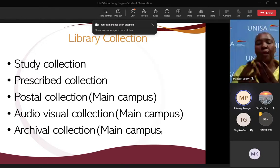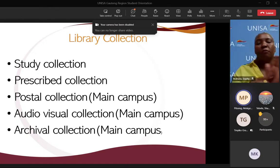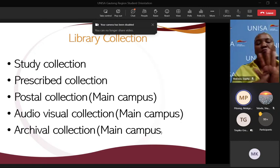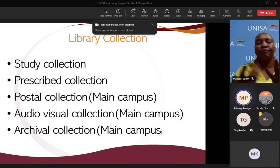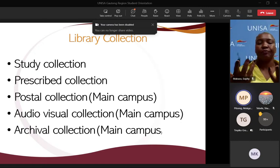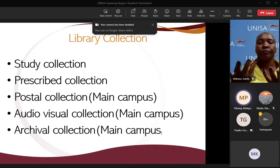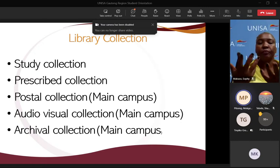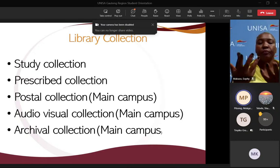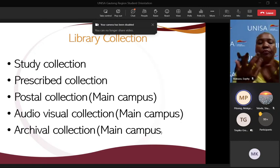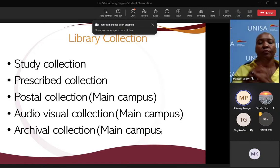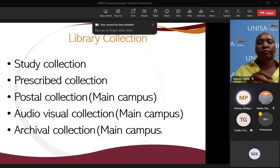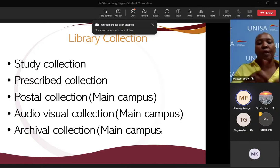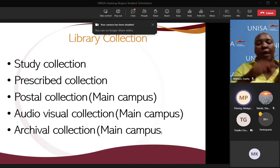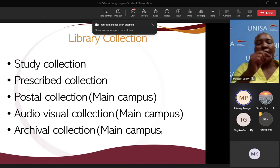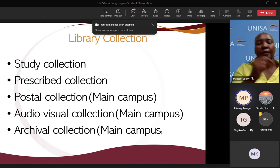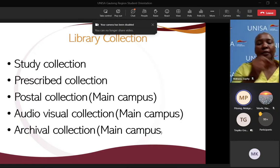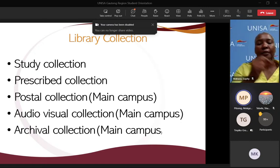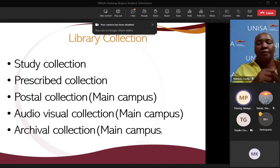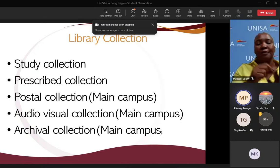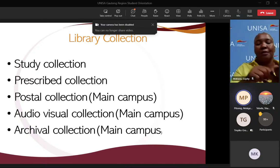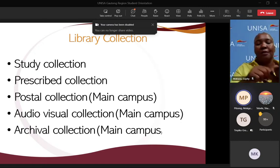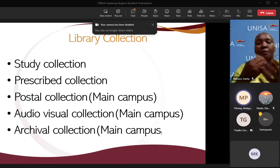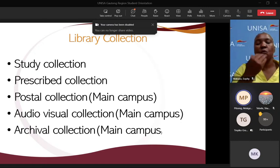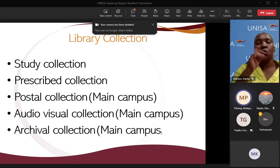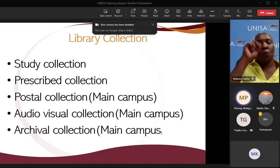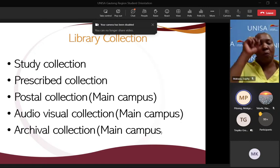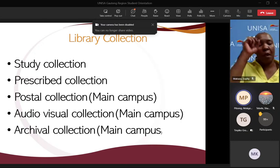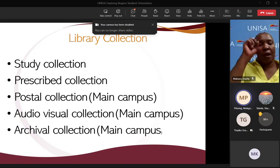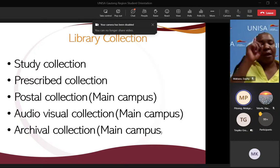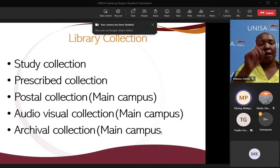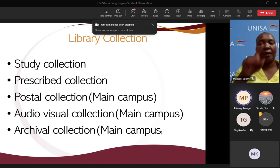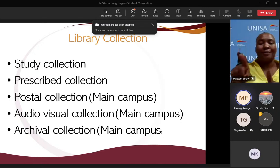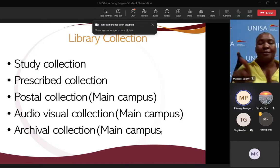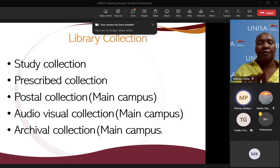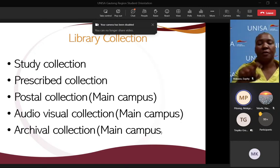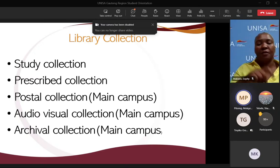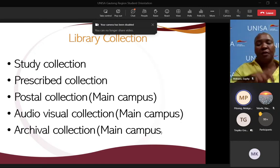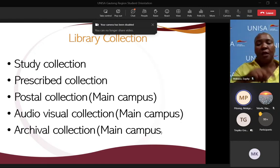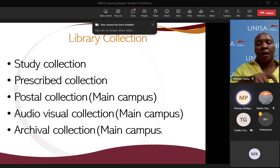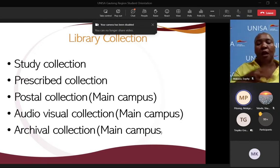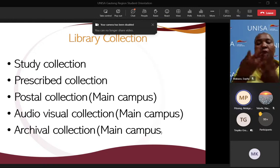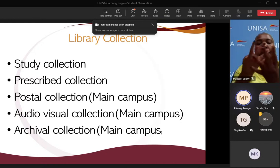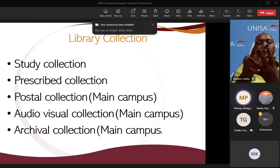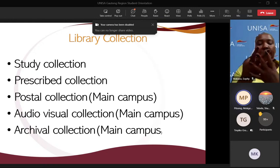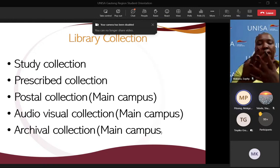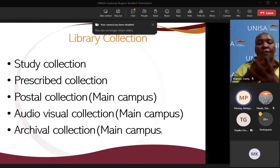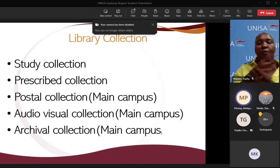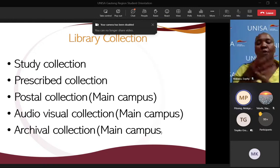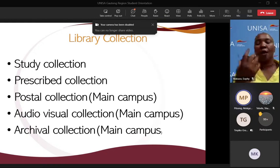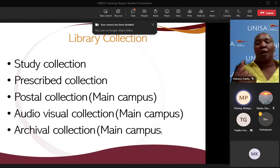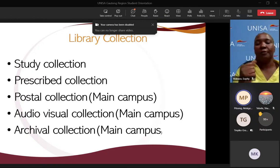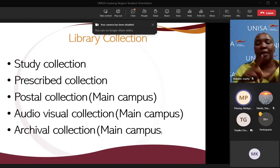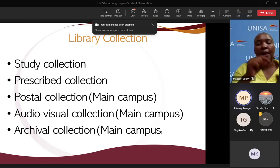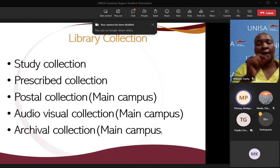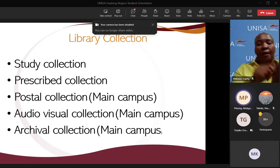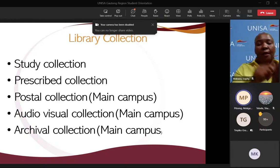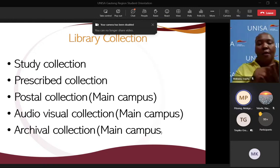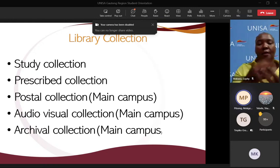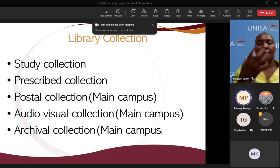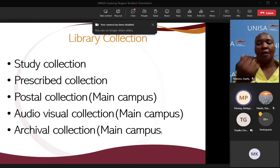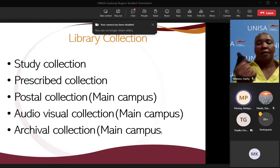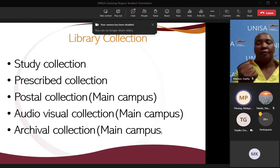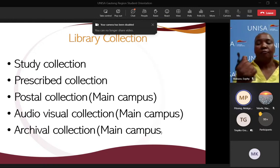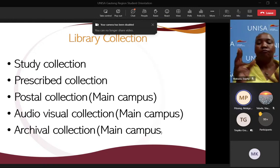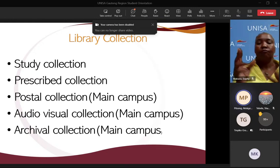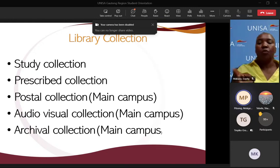of the letter that was written by Nelson Mandela while he was still in prison we have a let that letter which is